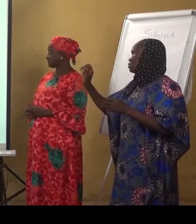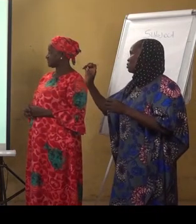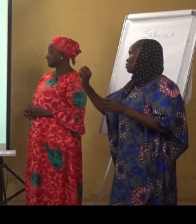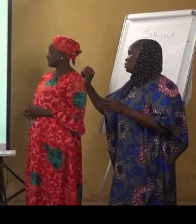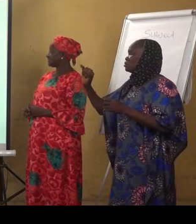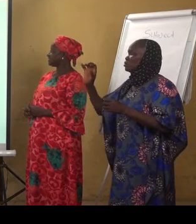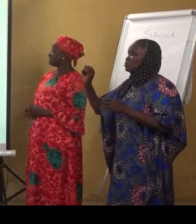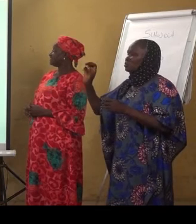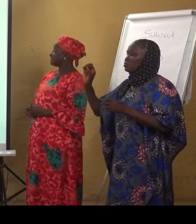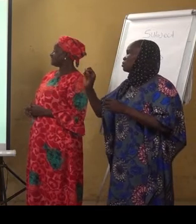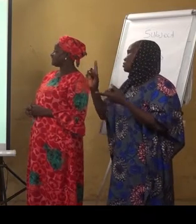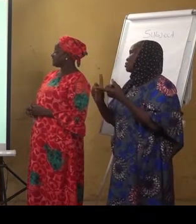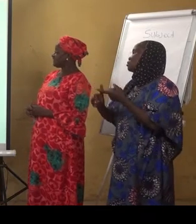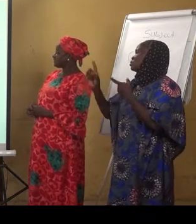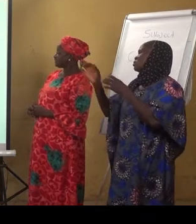forgiveness?